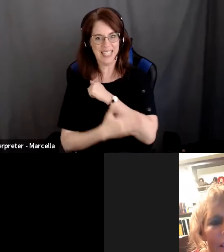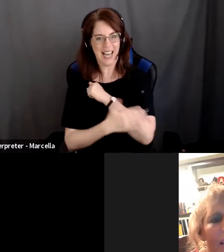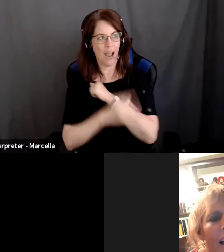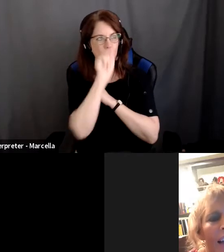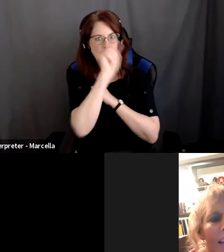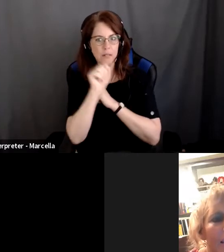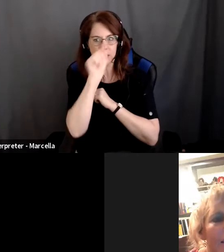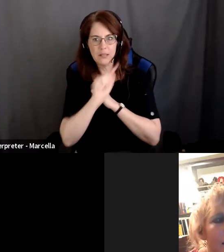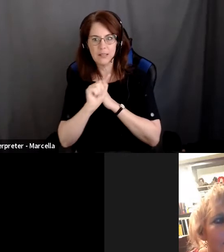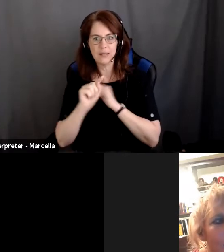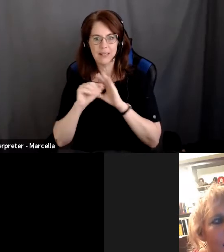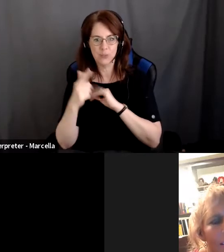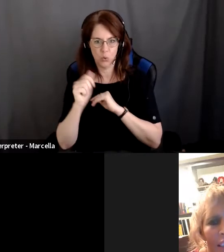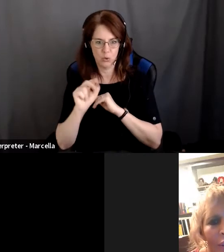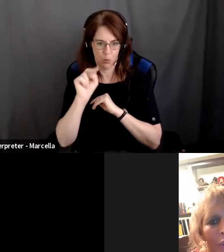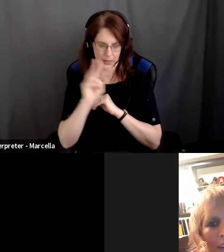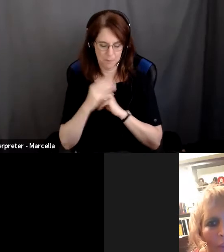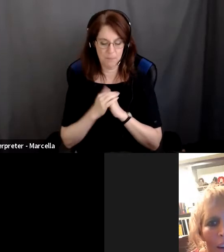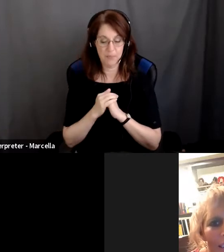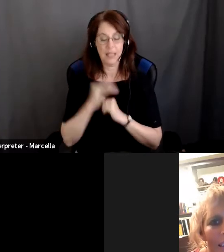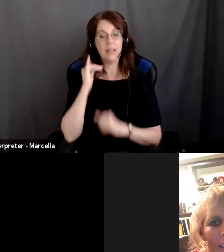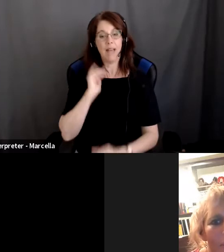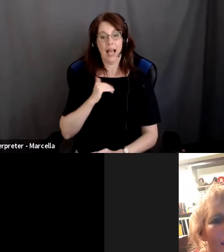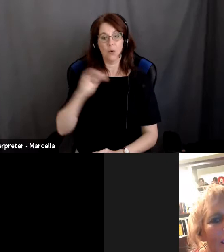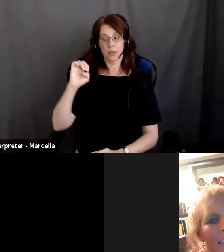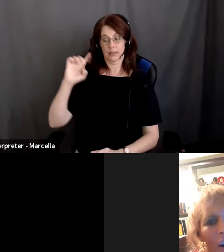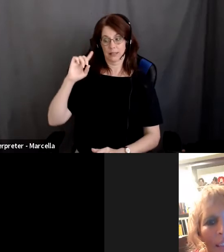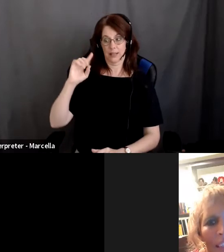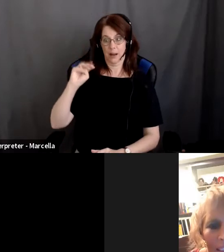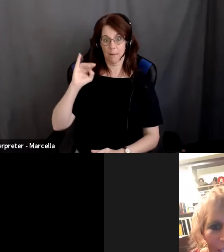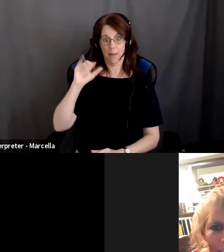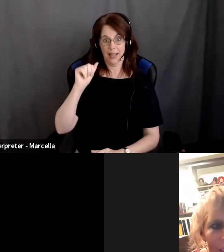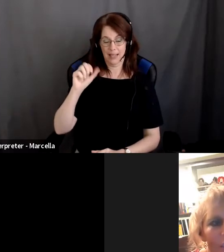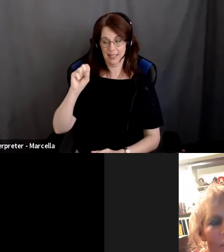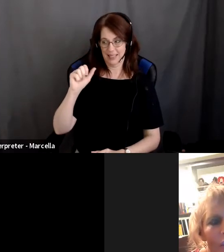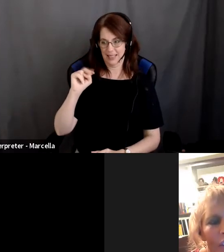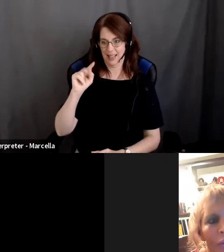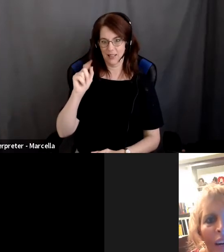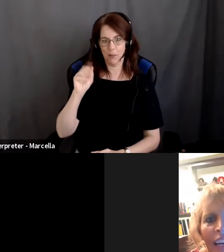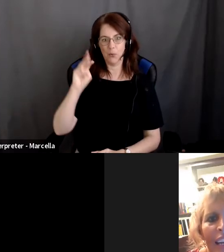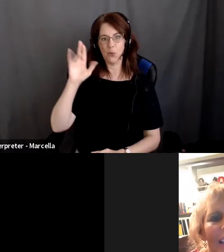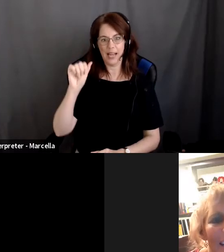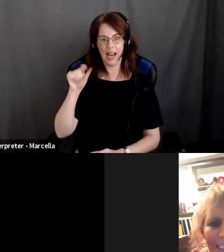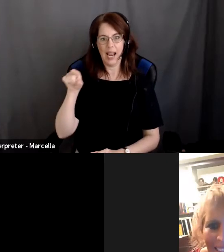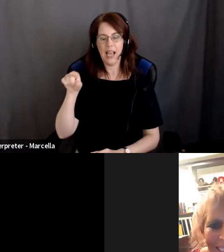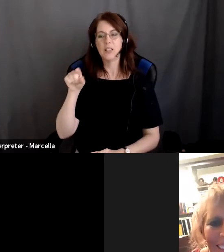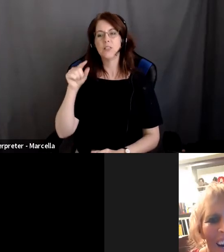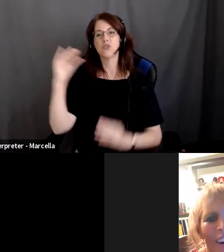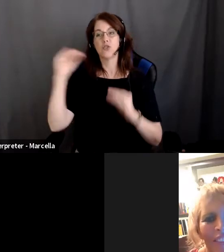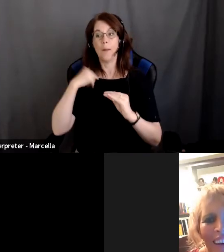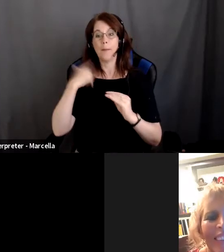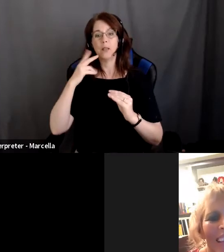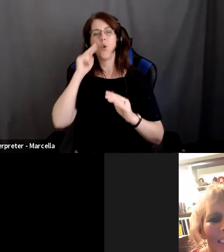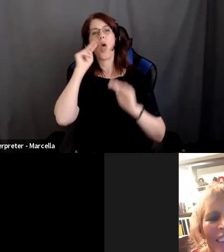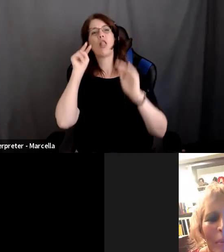with, and if our executive director, Maya Santa Maria, has taught me anything, it's to look way ahead